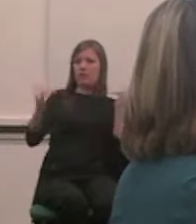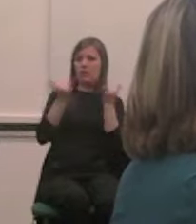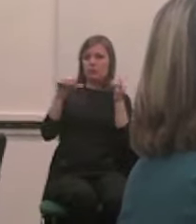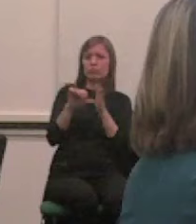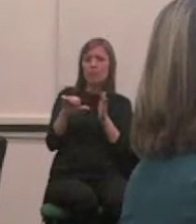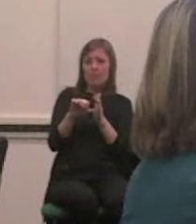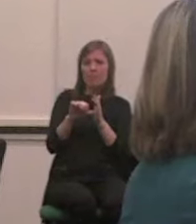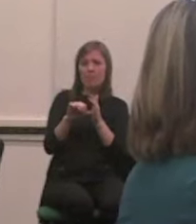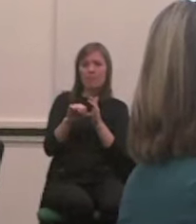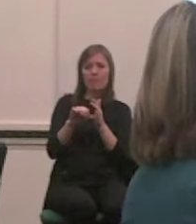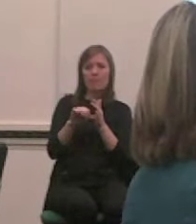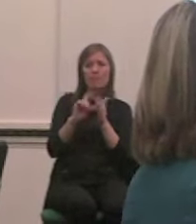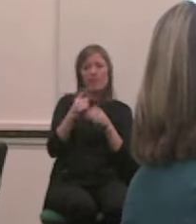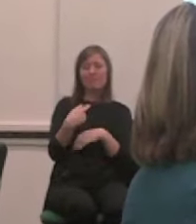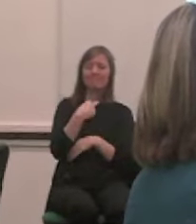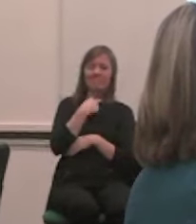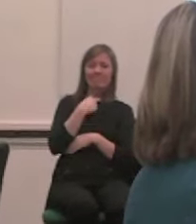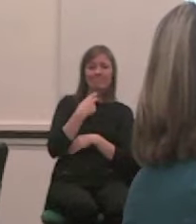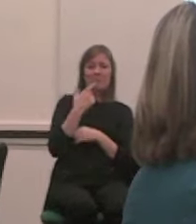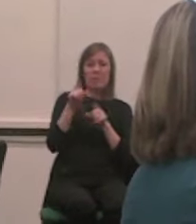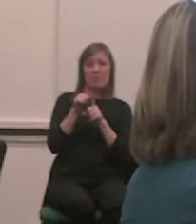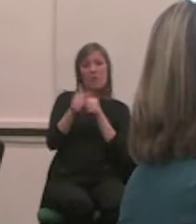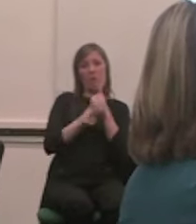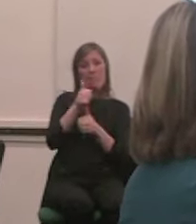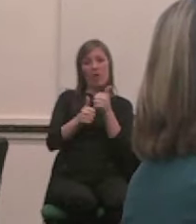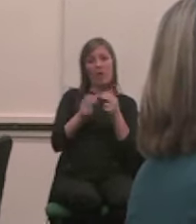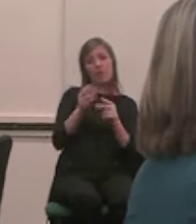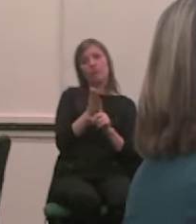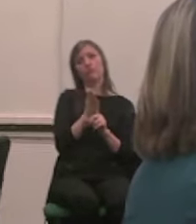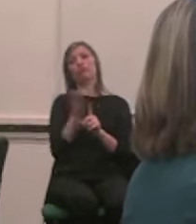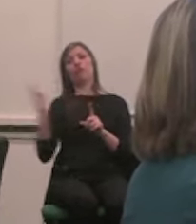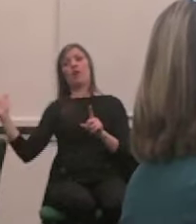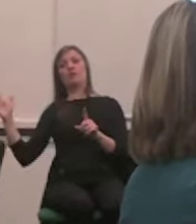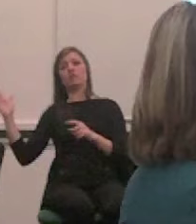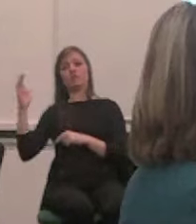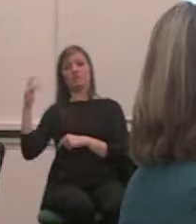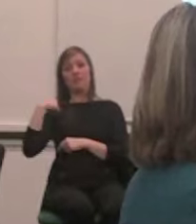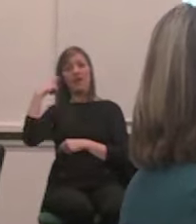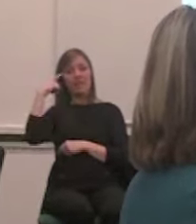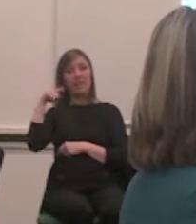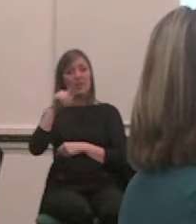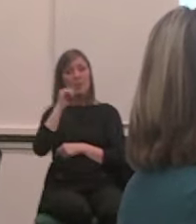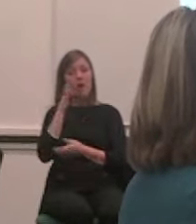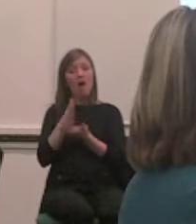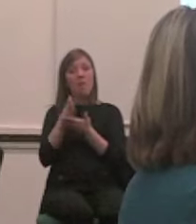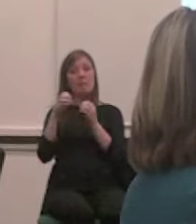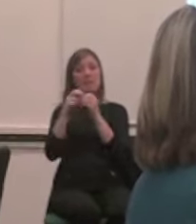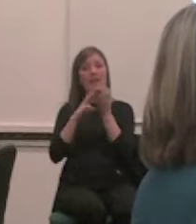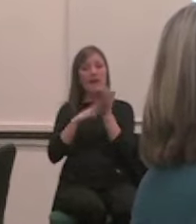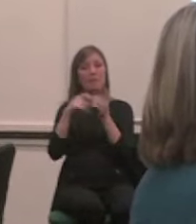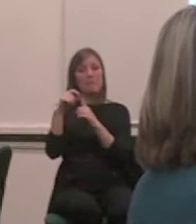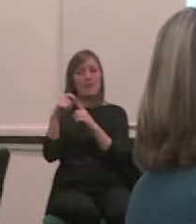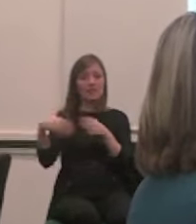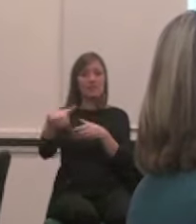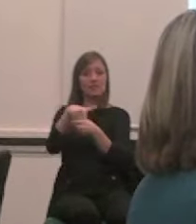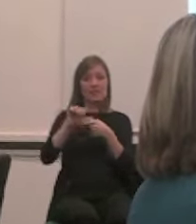problems. Unfortunately, it's also very popular with far right. It's likely to get one of the first MPs there in